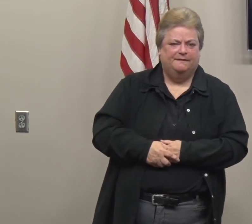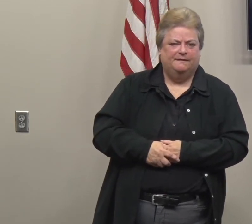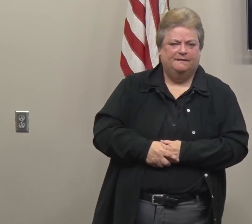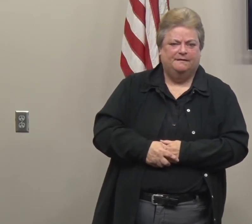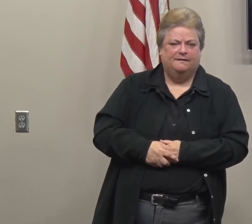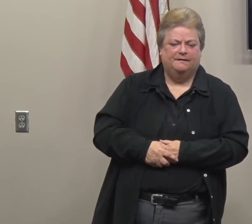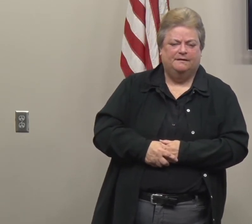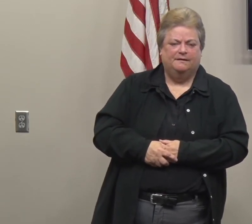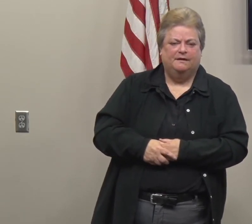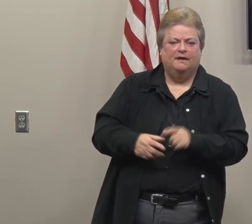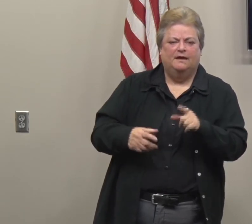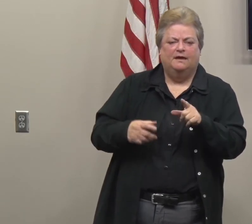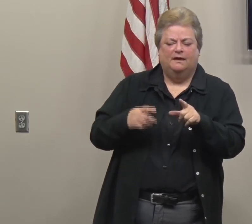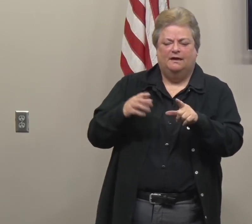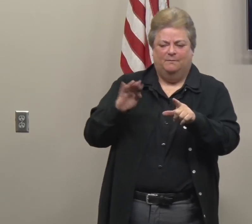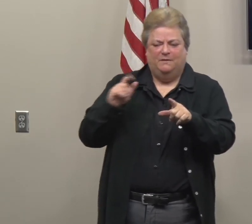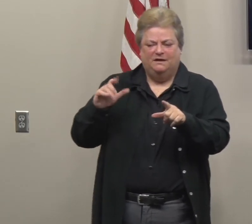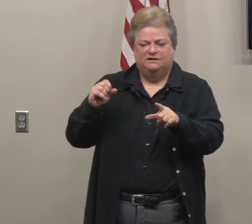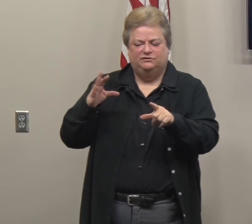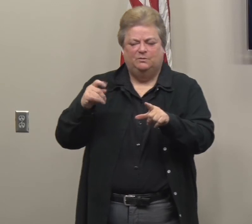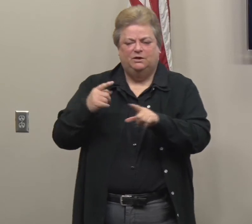I just want to verify this.